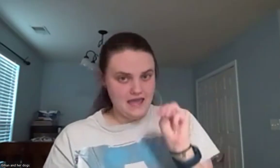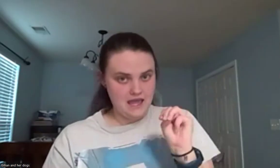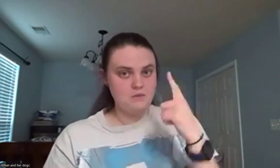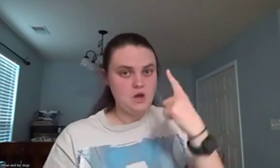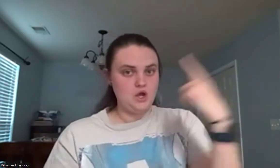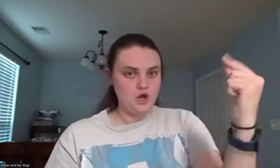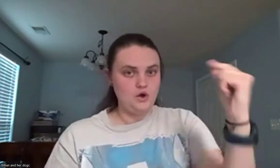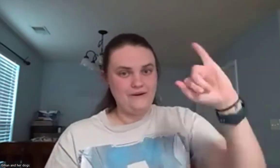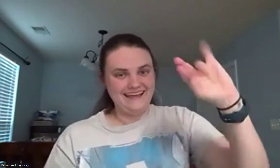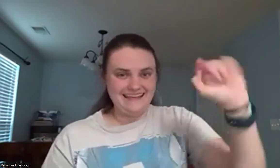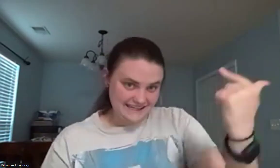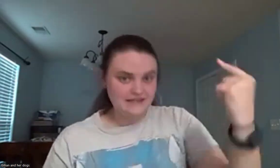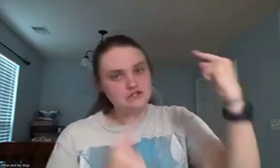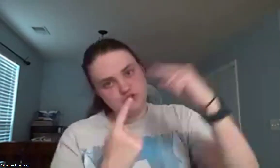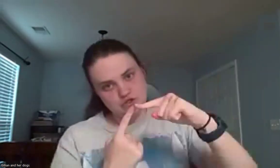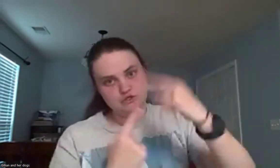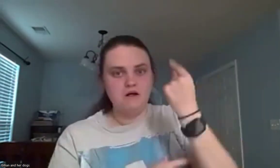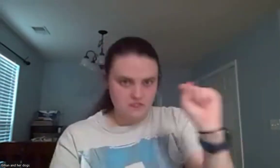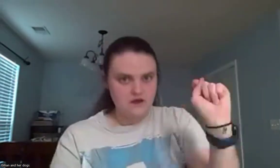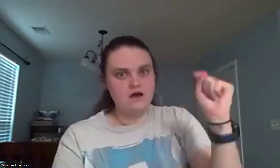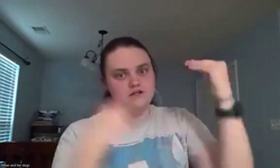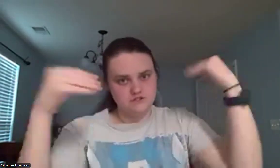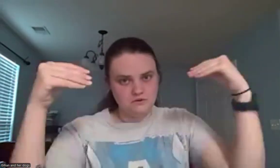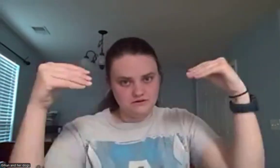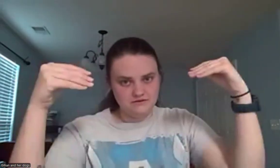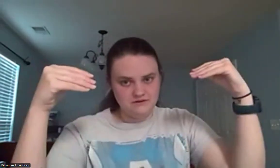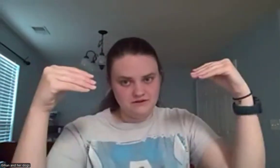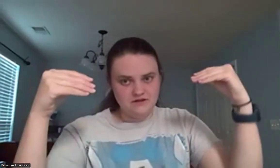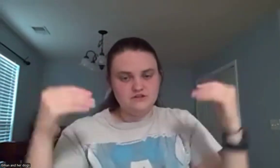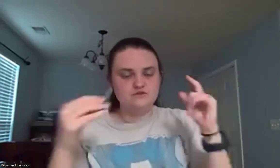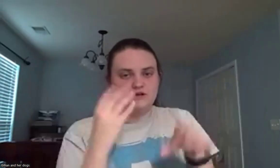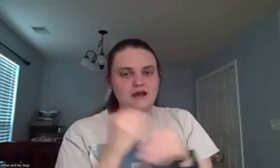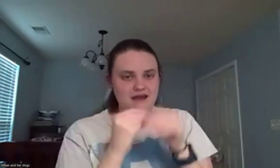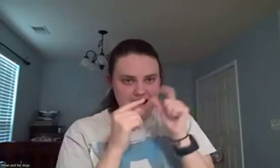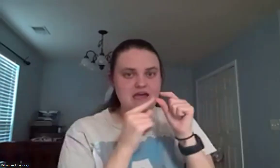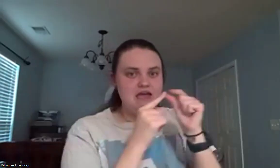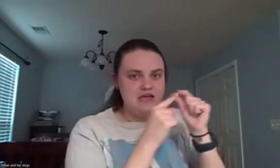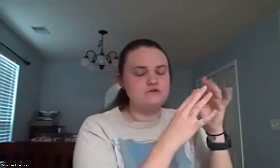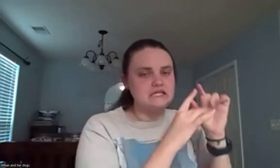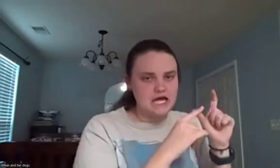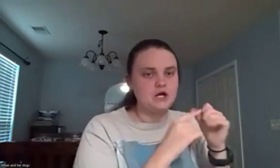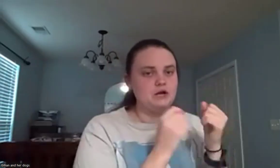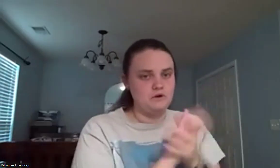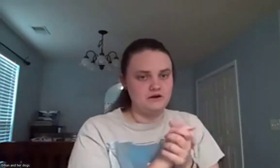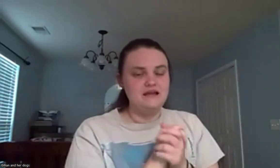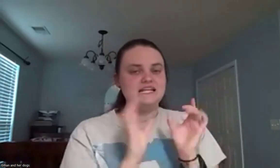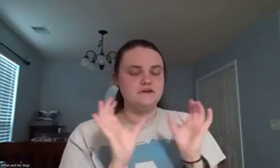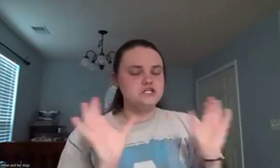am going to the store. This is where you add every letter and word. It's very